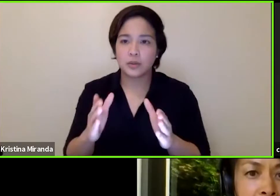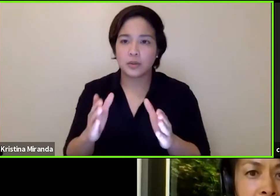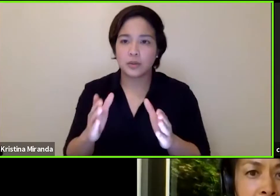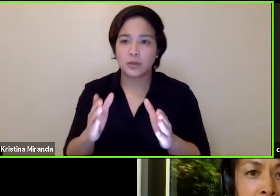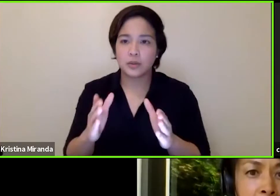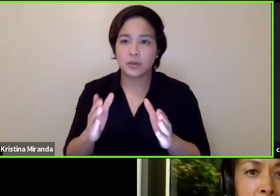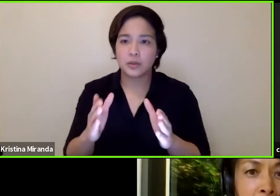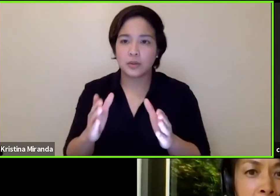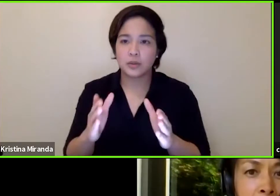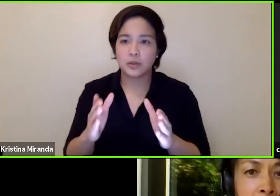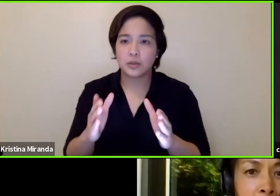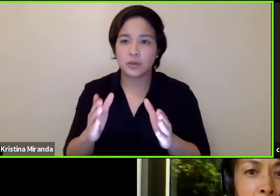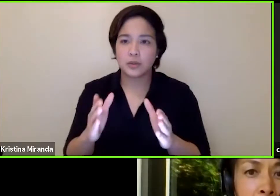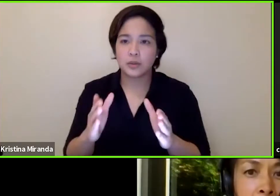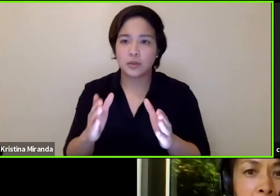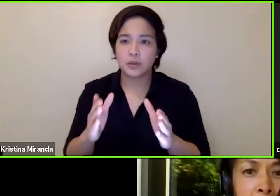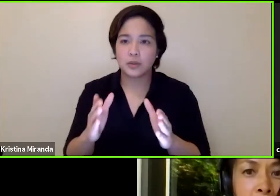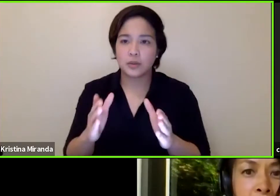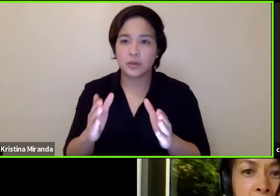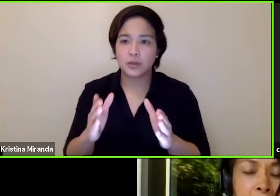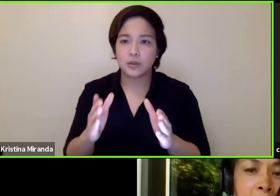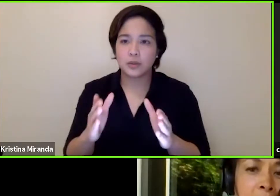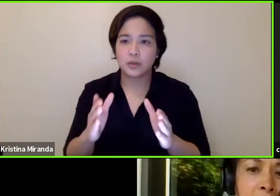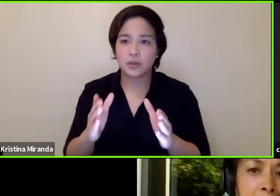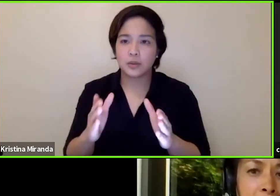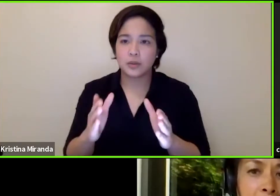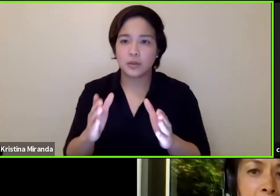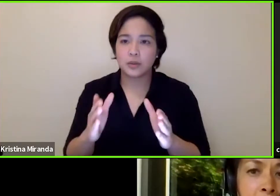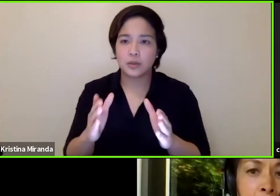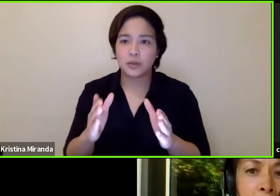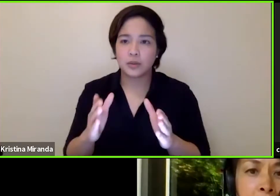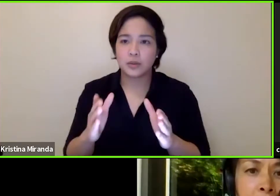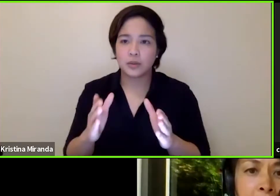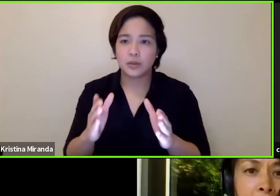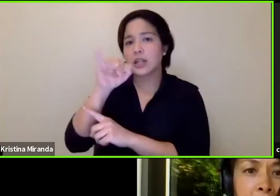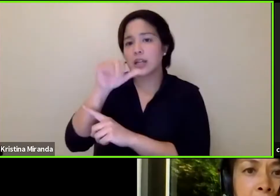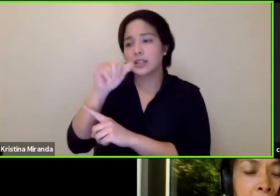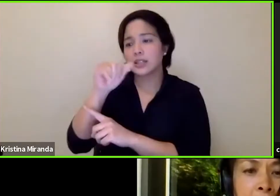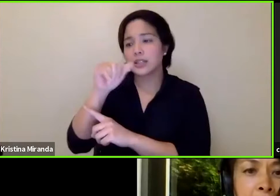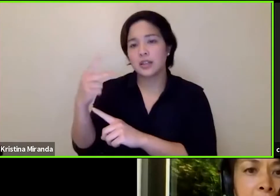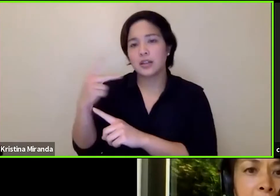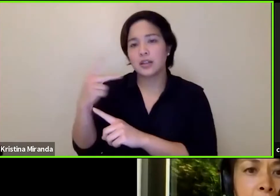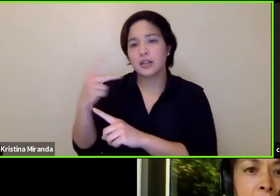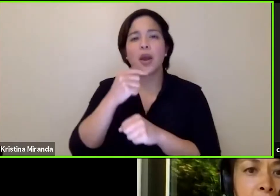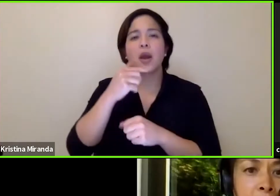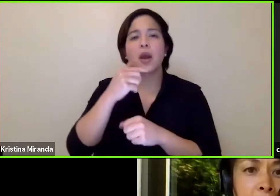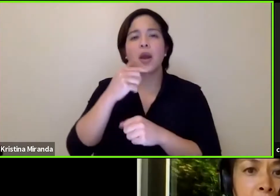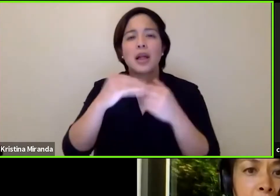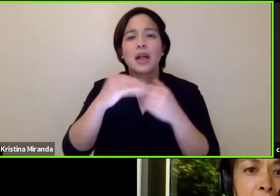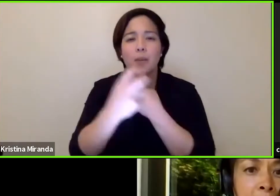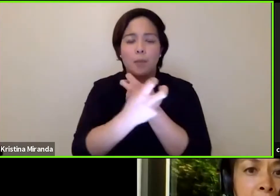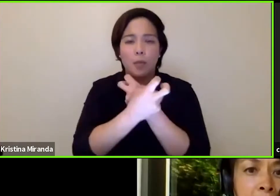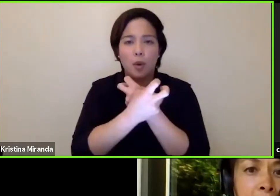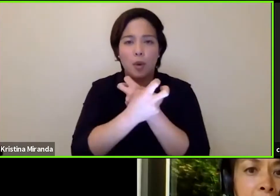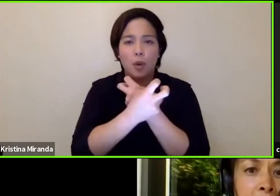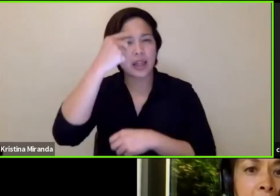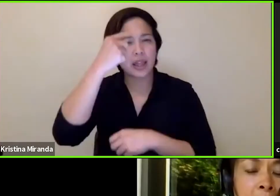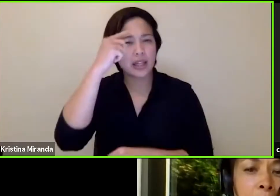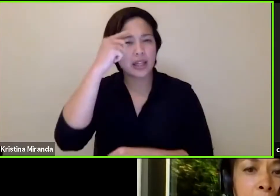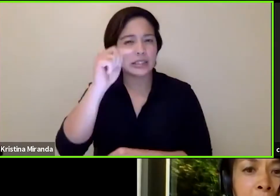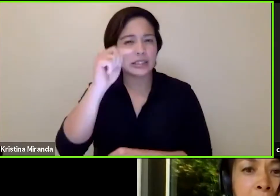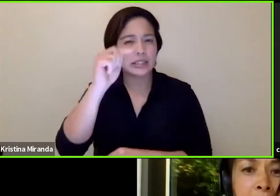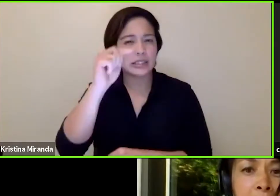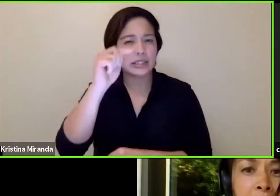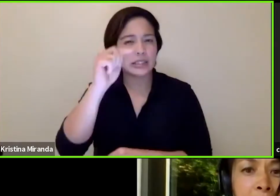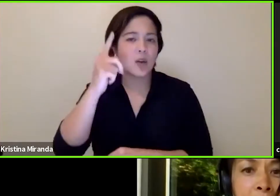Tossie and I together created Blood and Bone, which is a think tank and a community of practice. Together we practice